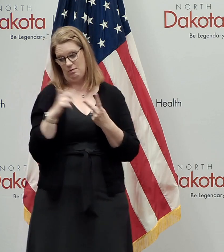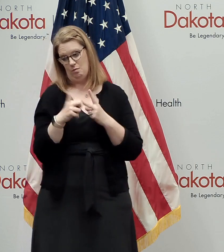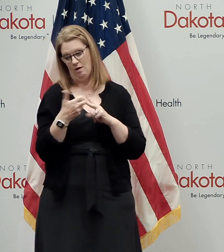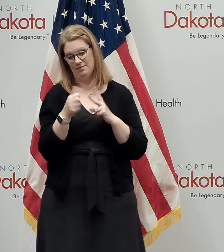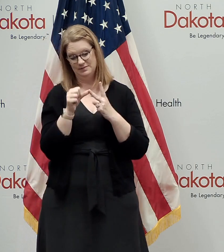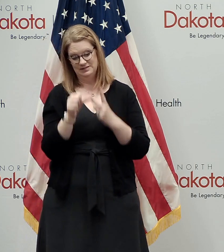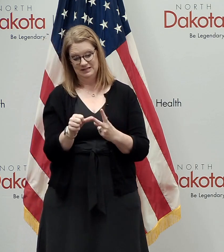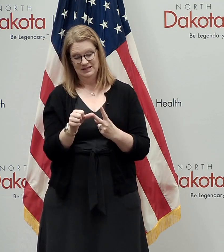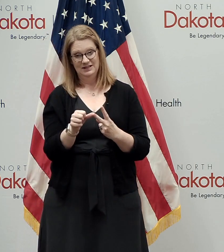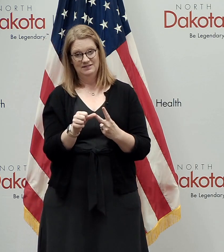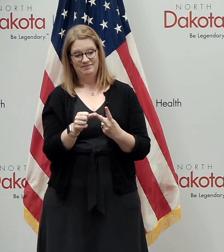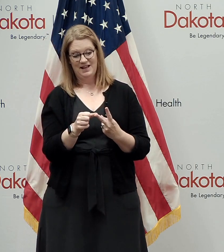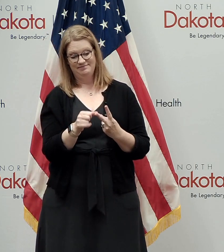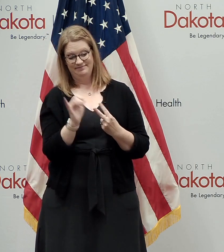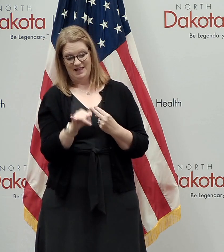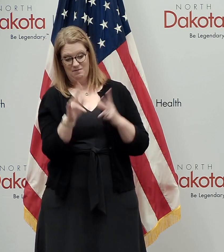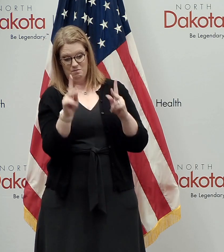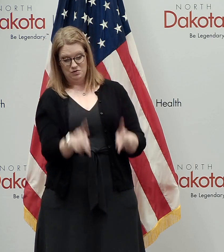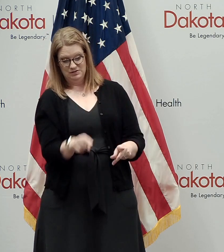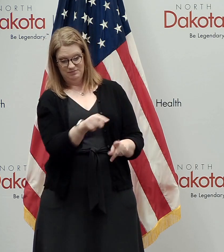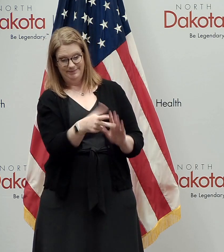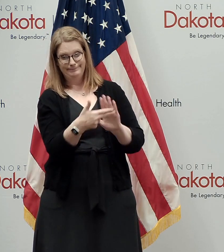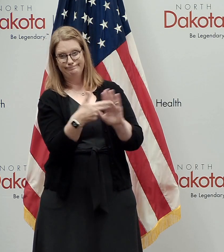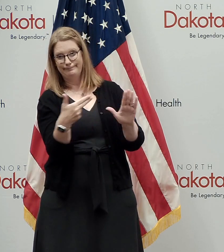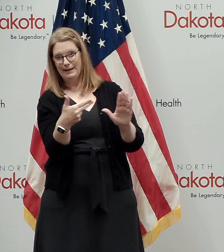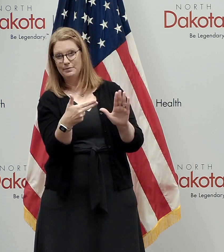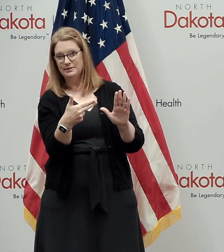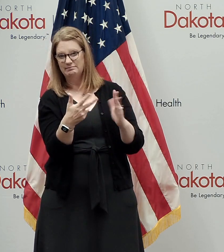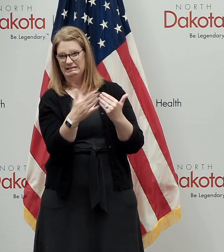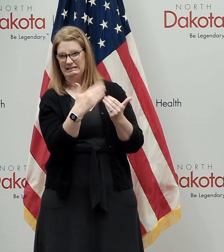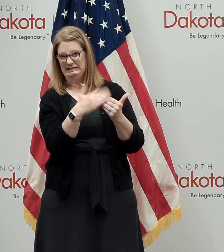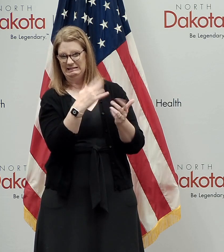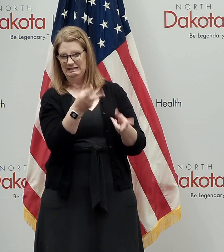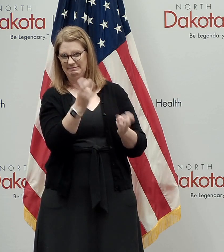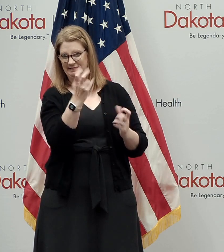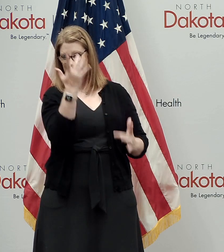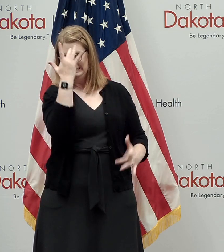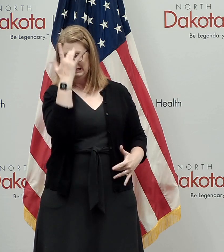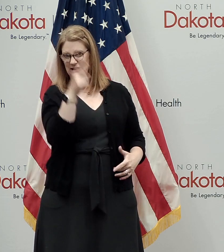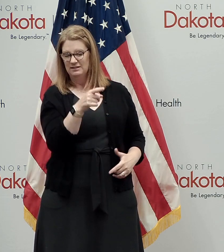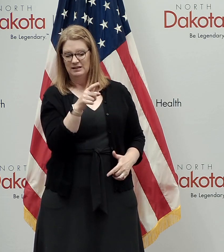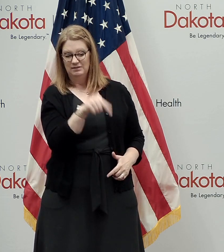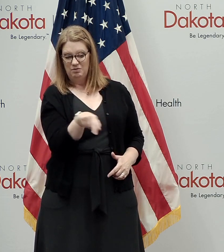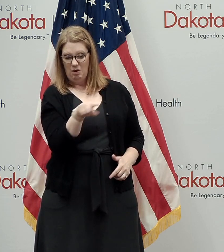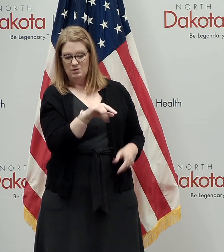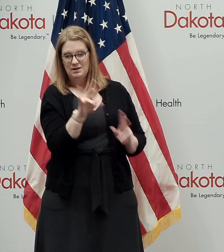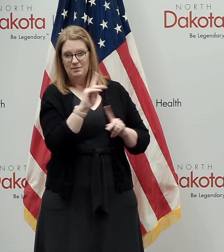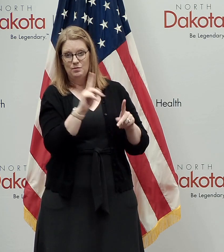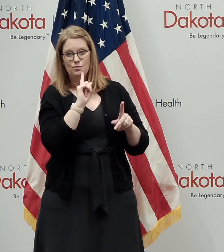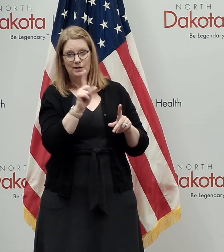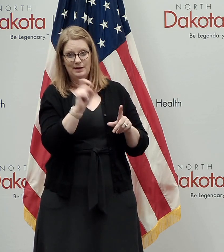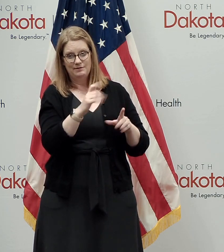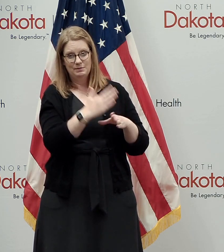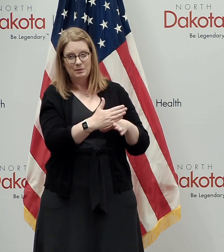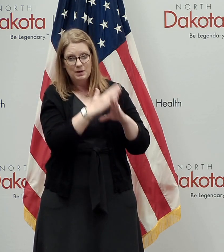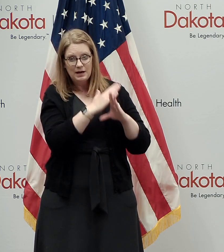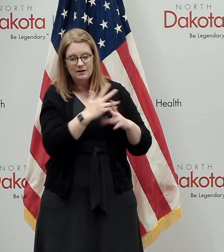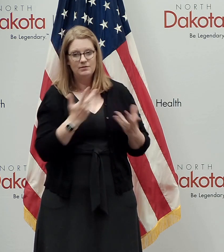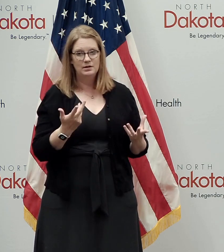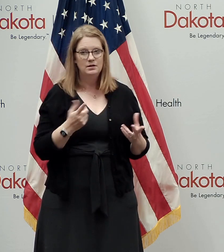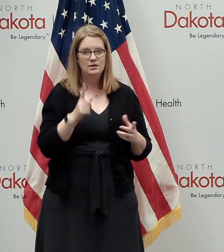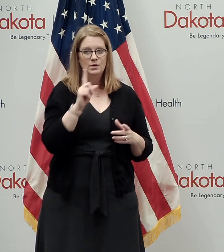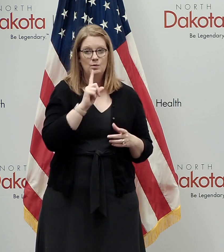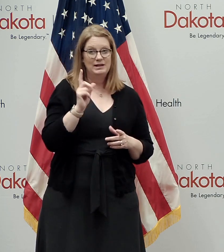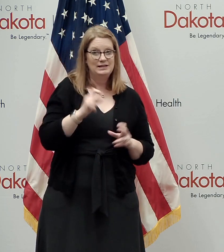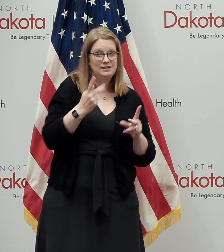that make them someone that would be in a highly vulnerable category, because those are the folks that really have to be protected. So we've got to figure out a way to